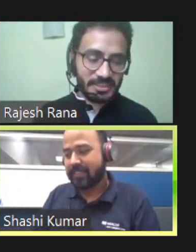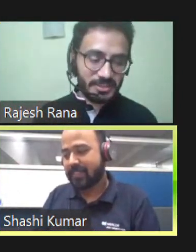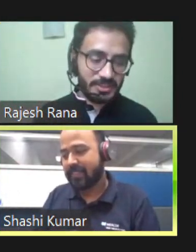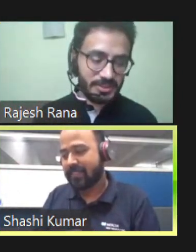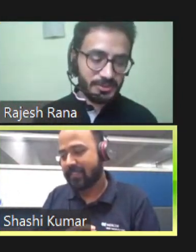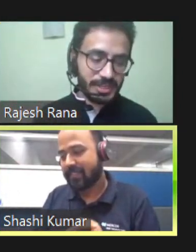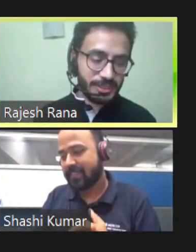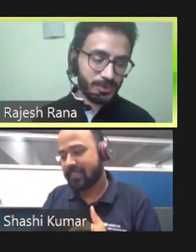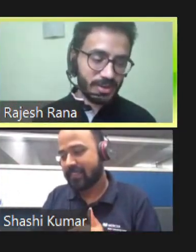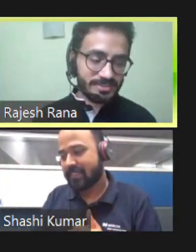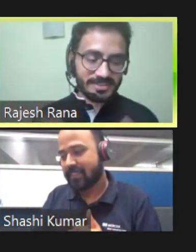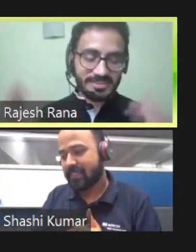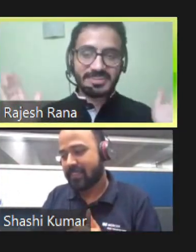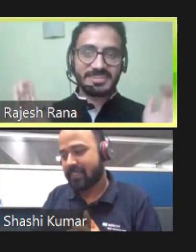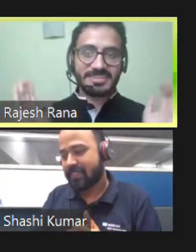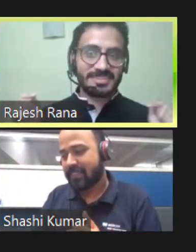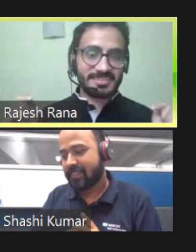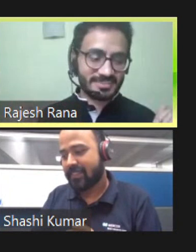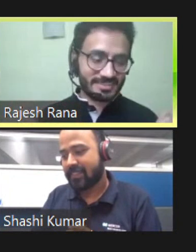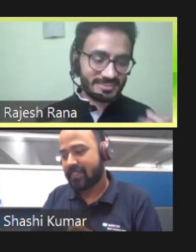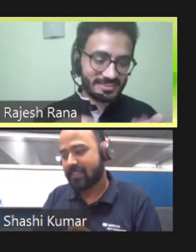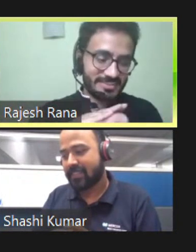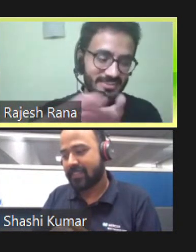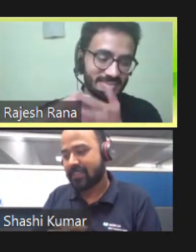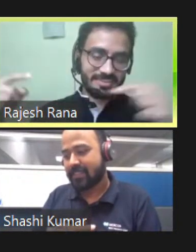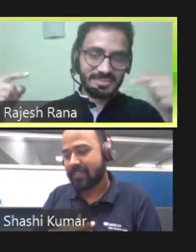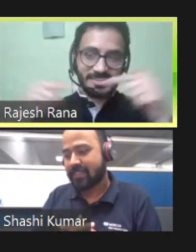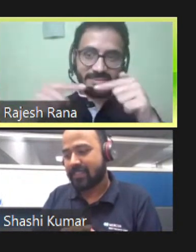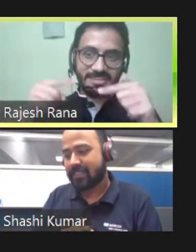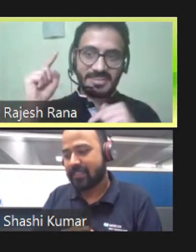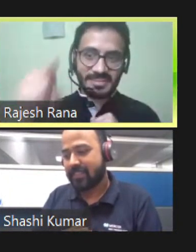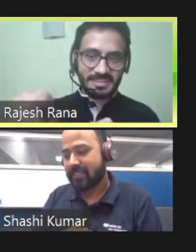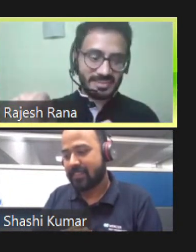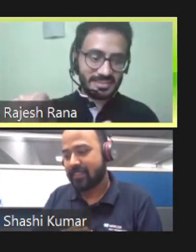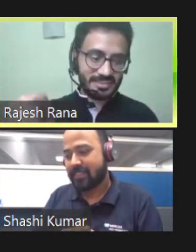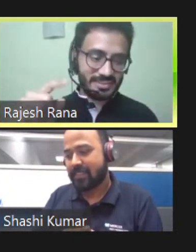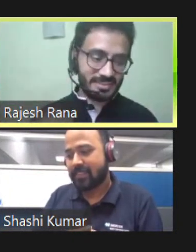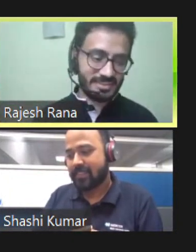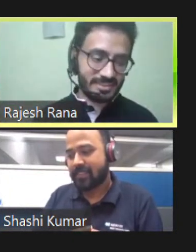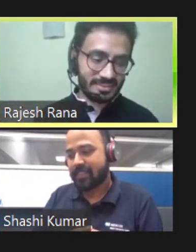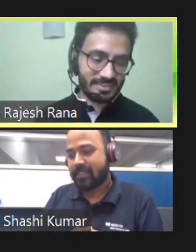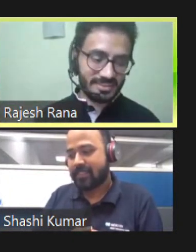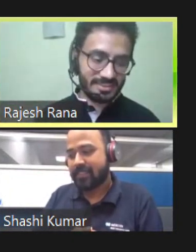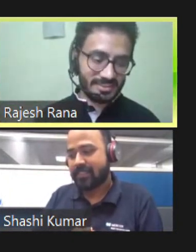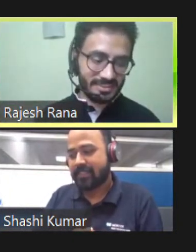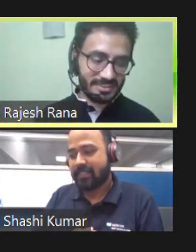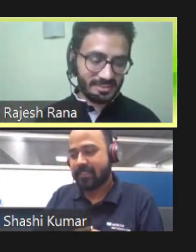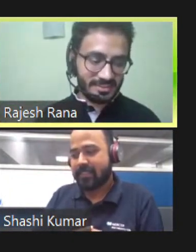You need to answer this.